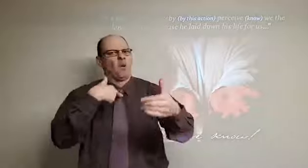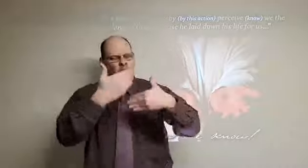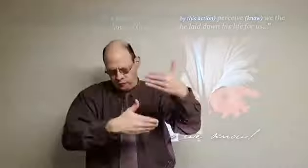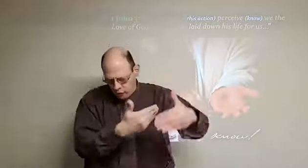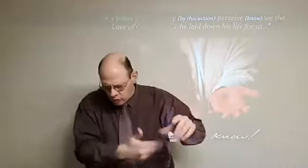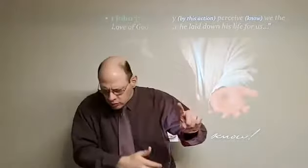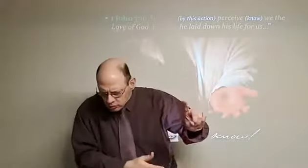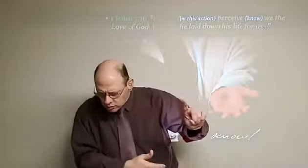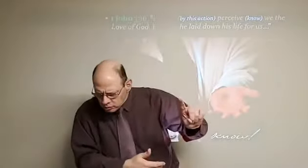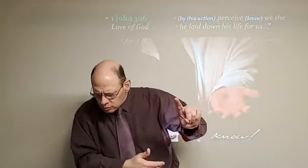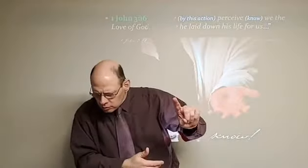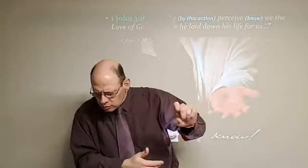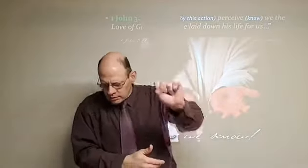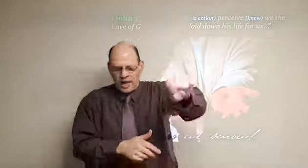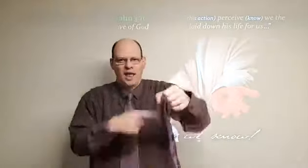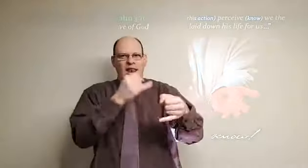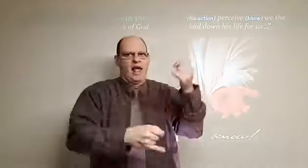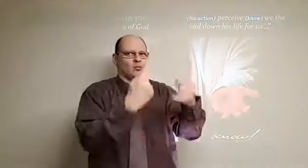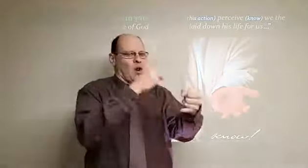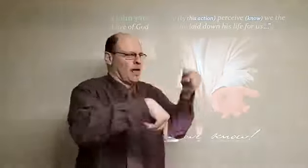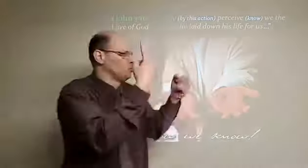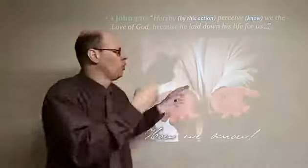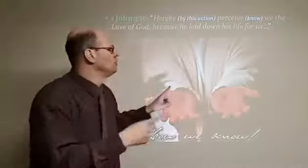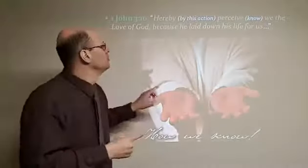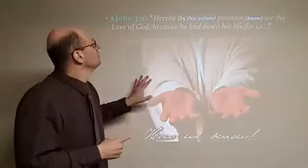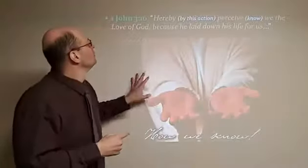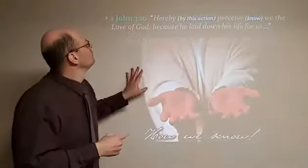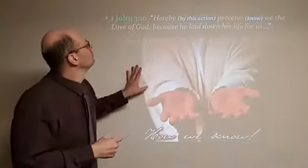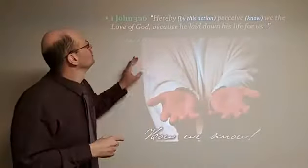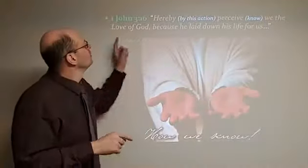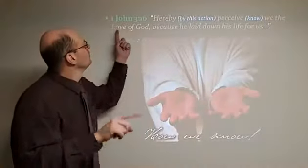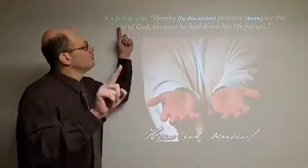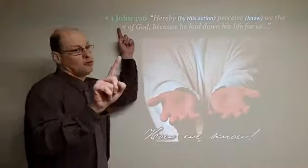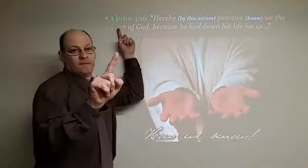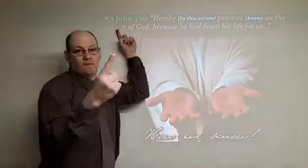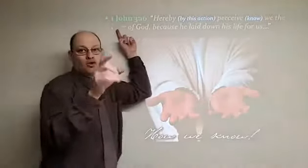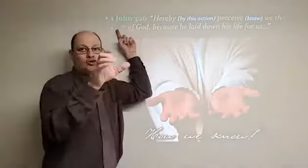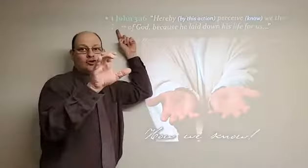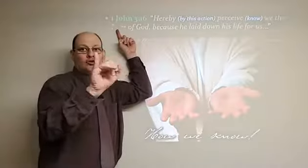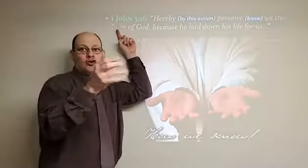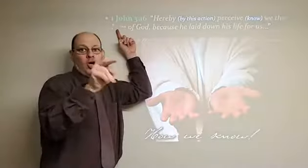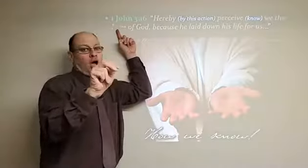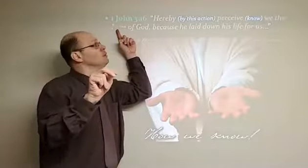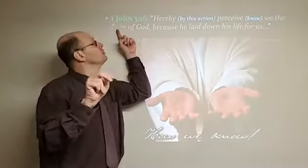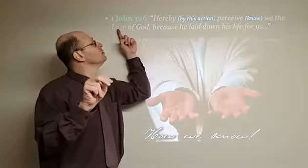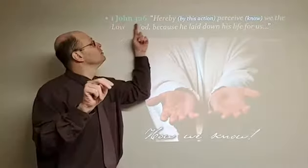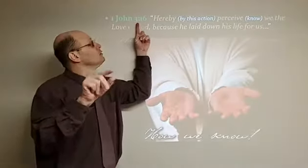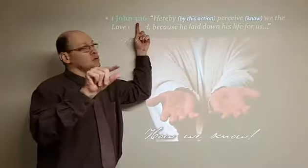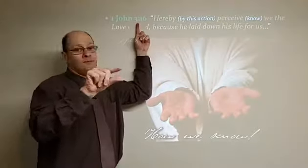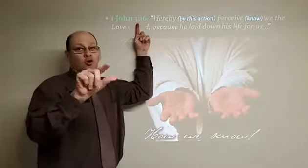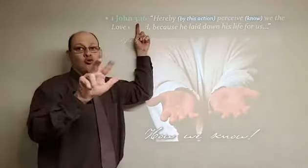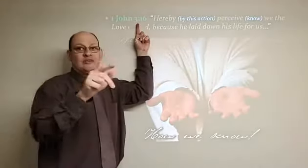I just want to share this one slide though this last slide here and first John 3